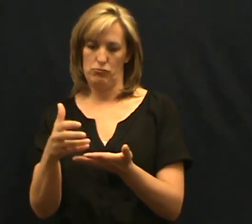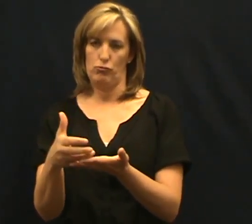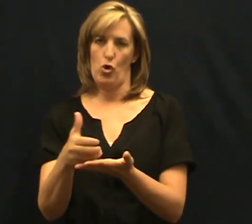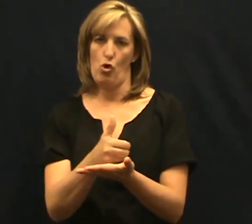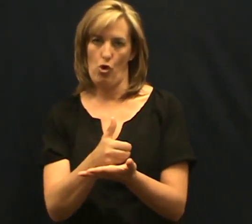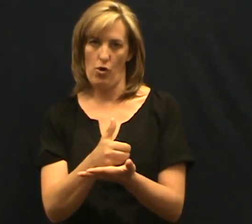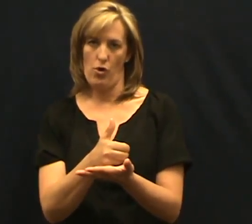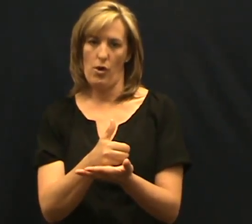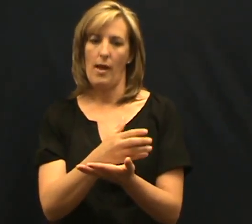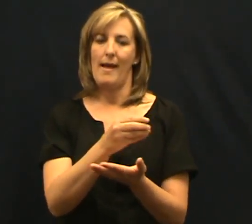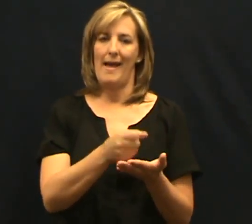cash